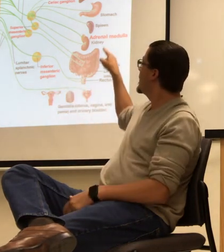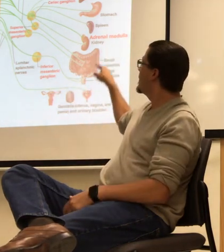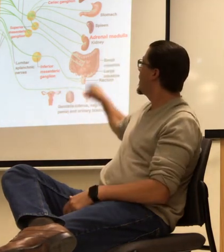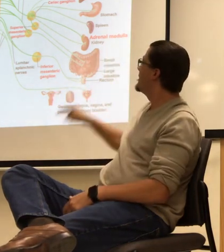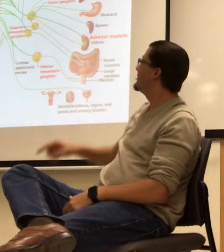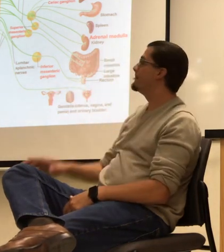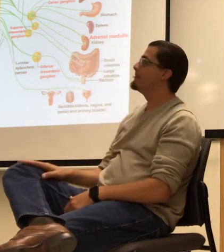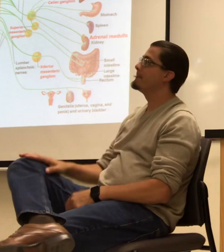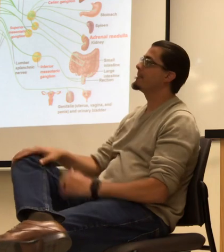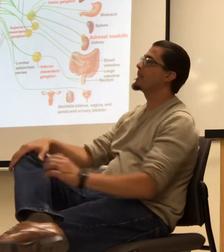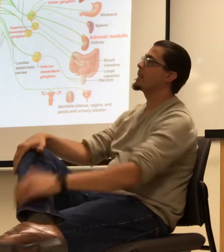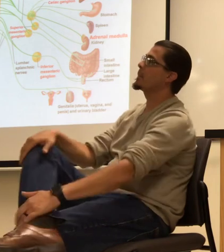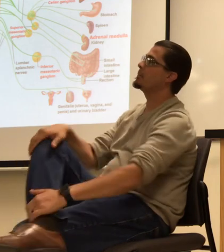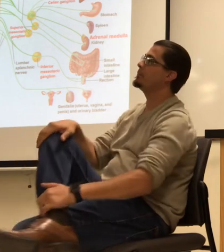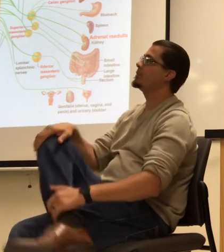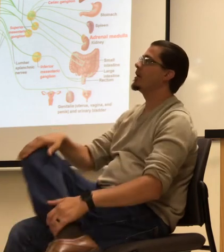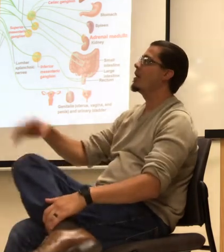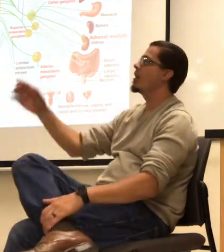ganglion,